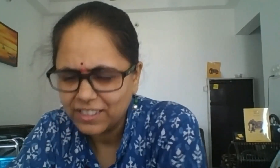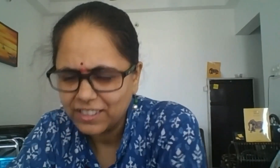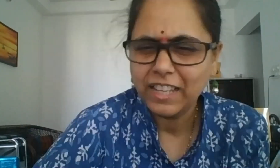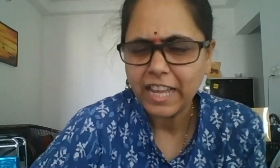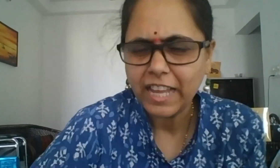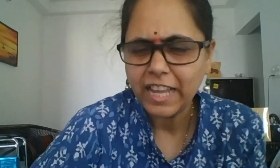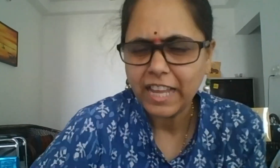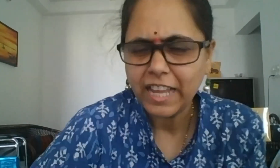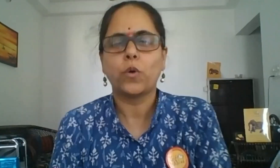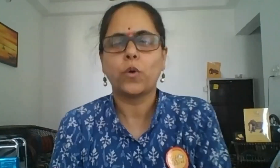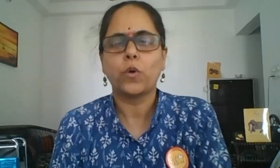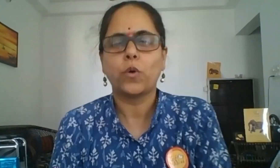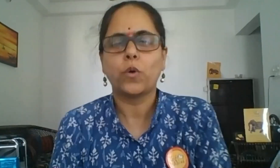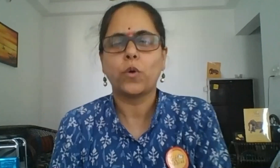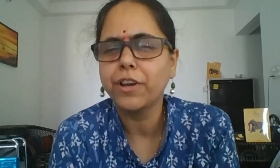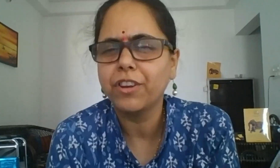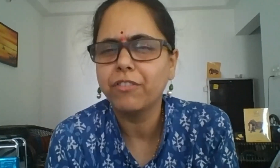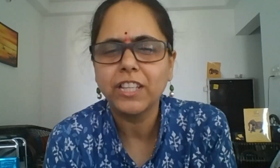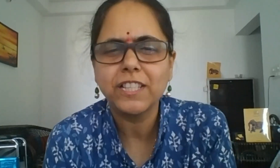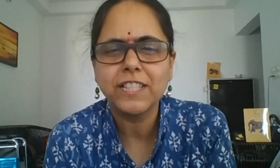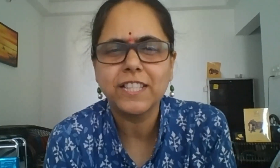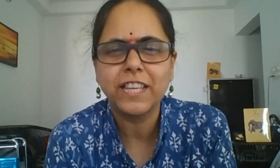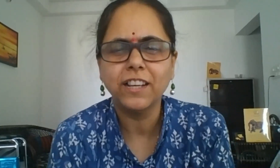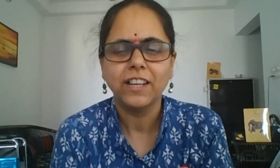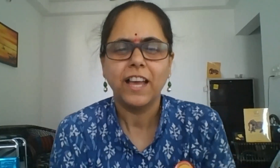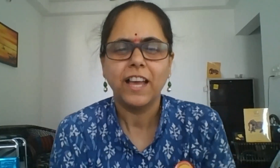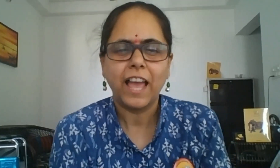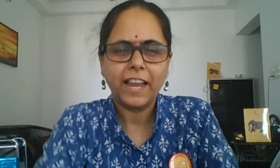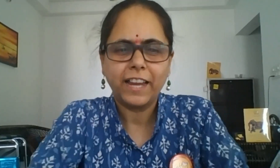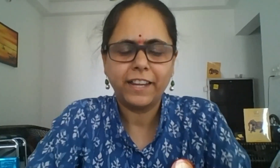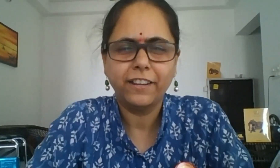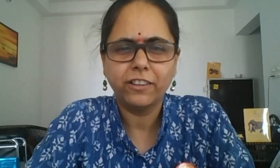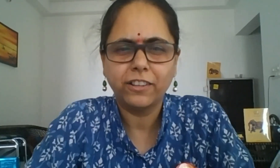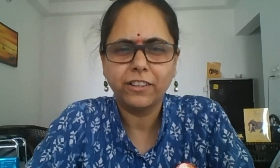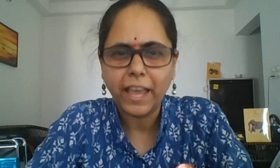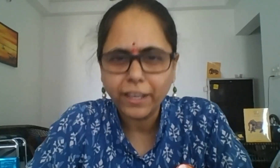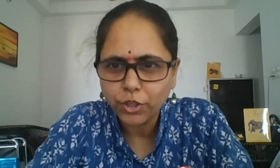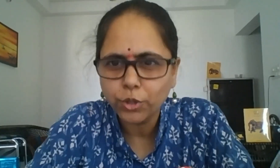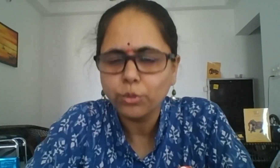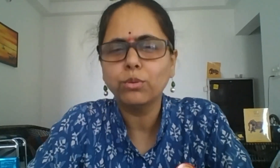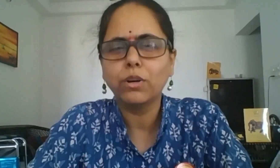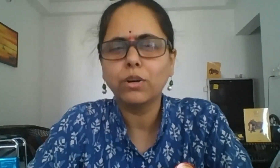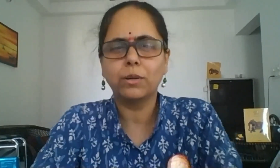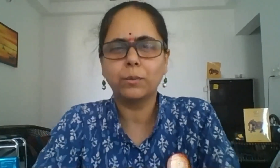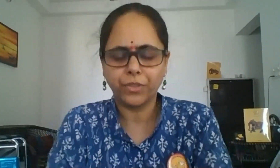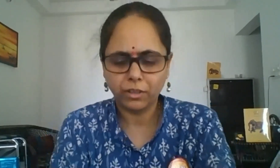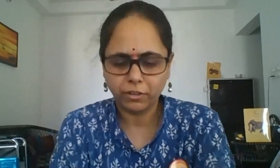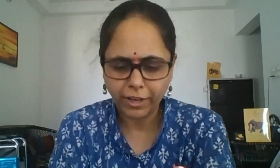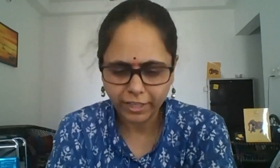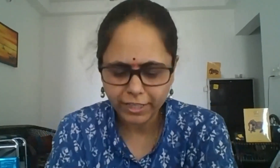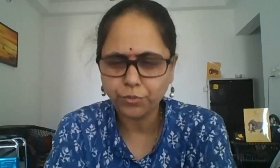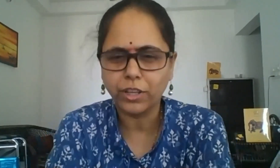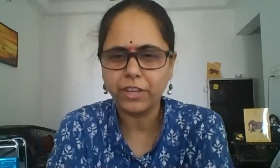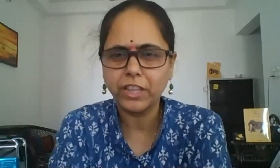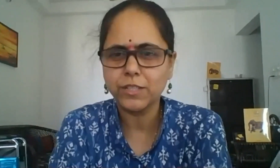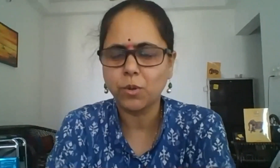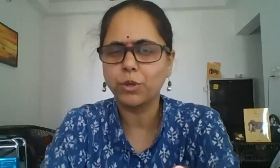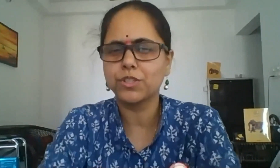Nice. Just wanted to be sure everyone is here. And thank you, Venkatesh, for giving this